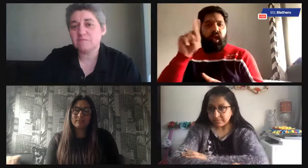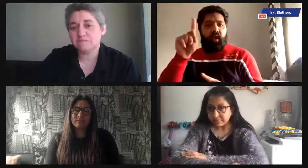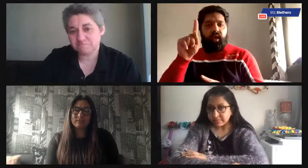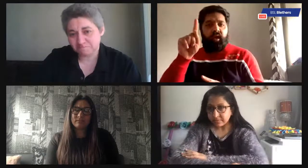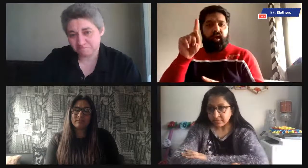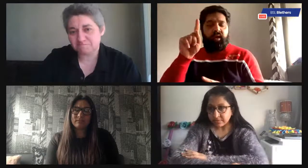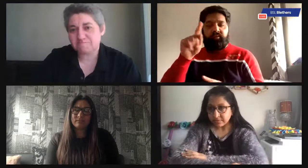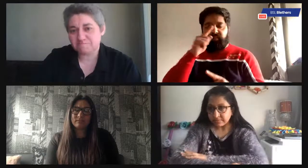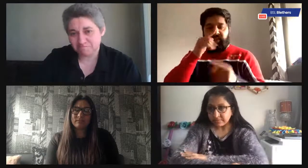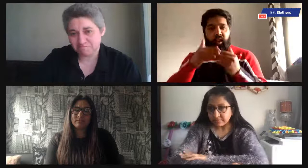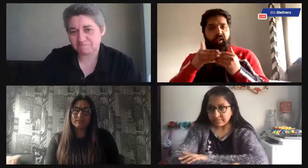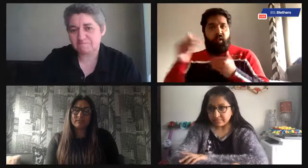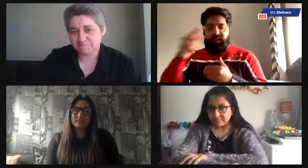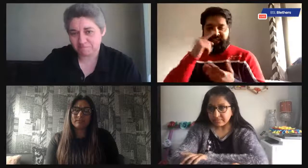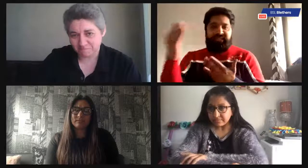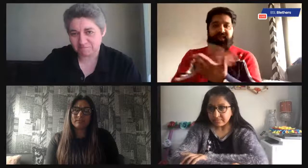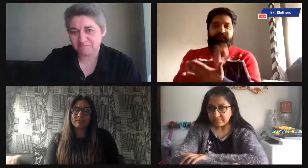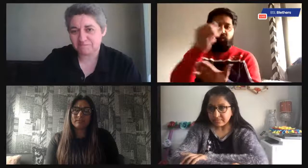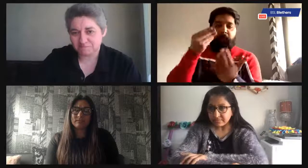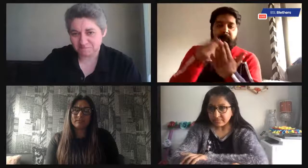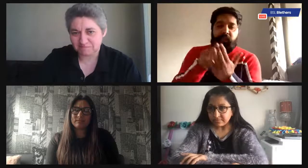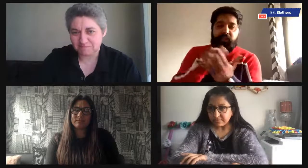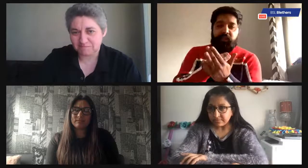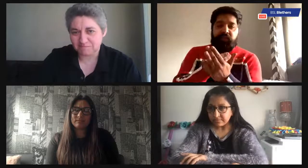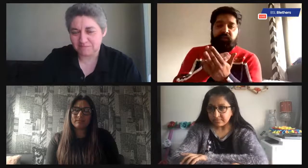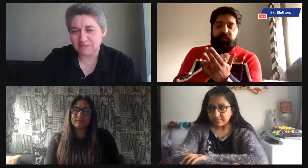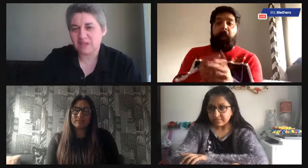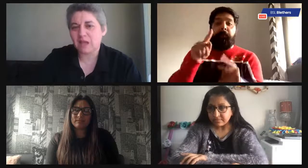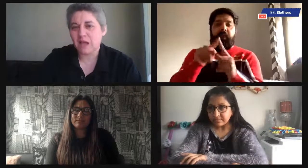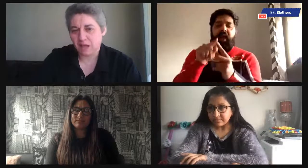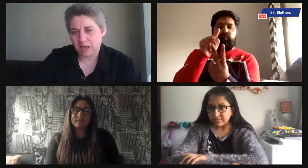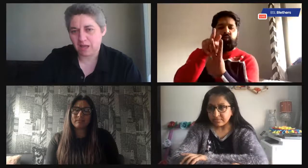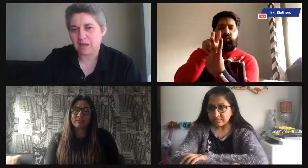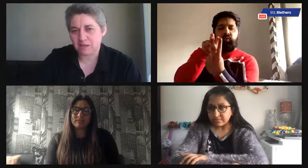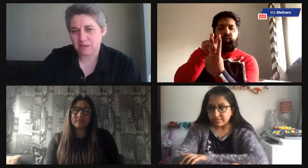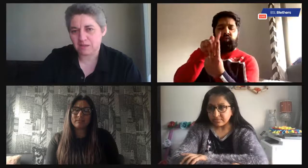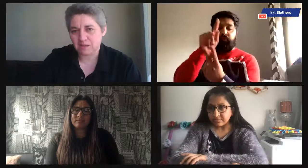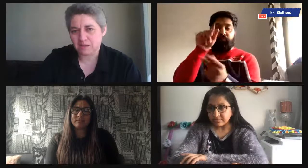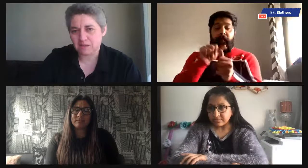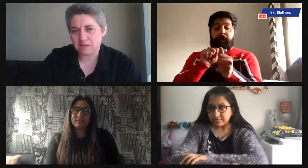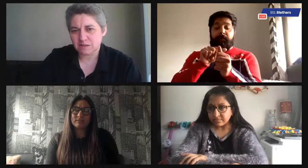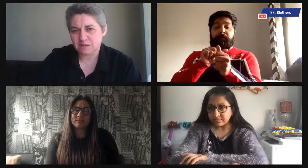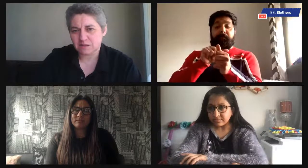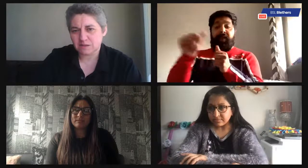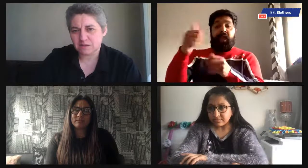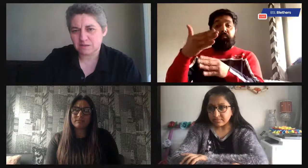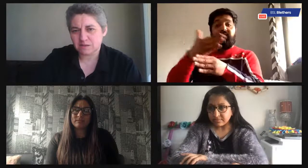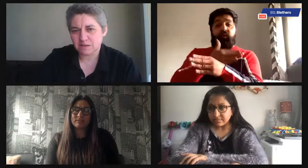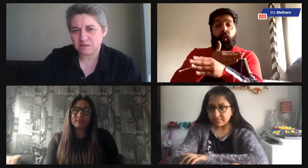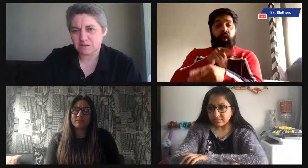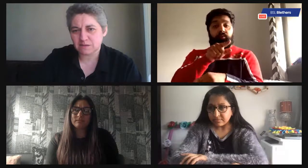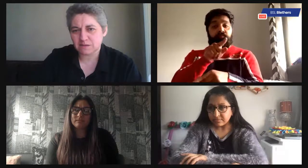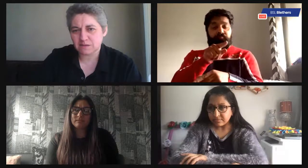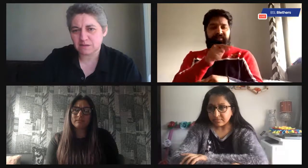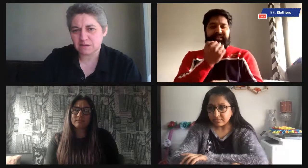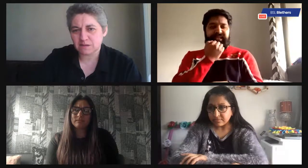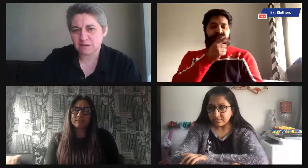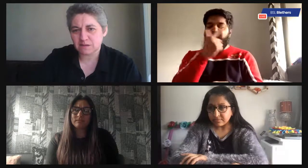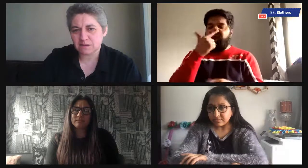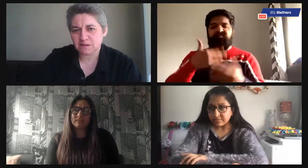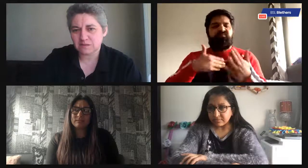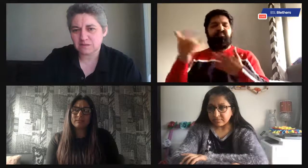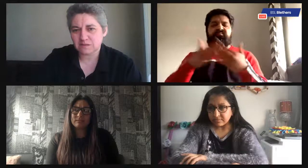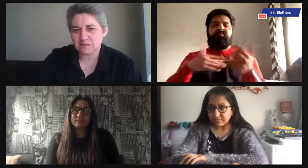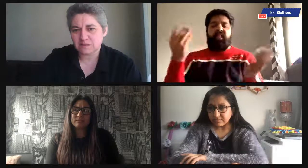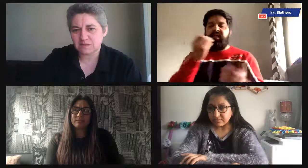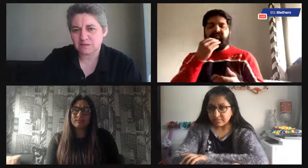you put it in the bin. And they say, no, no, no, put it in the freezer, and then you'll save your money and also saving the environment. So, and